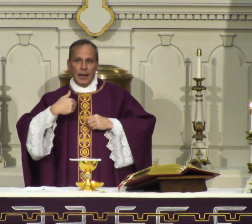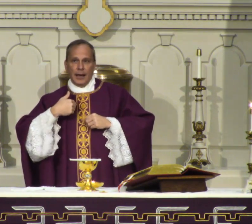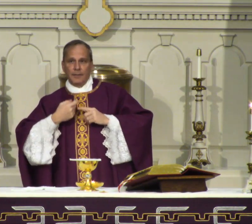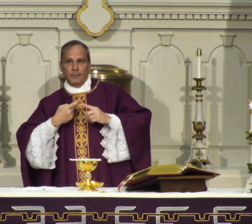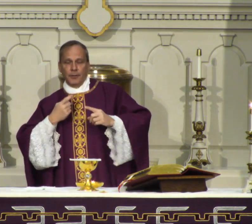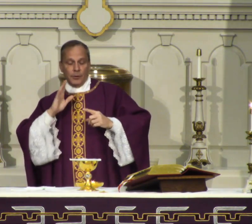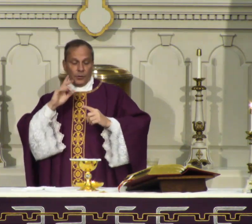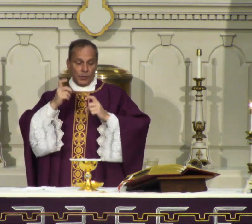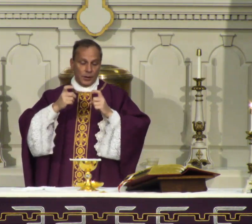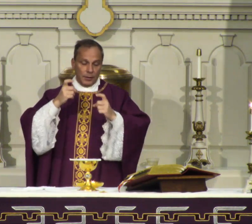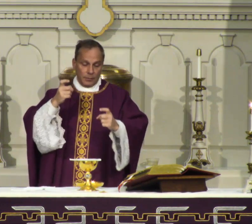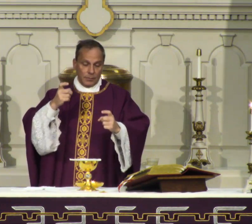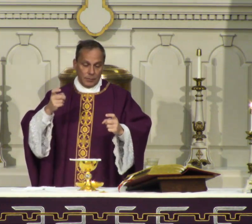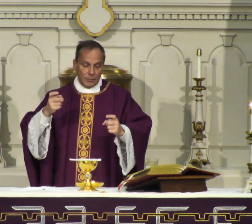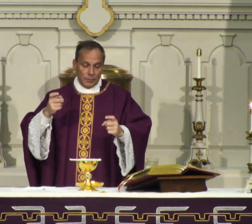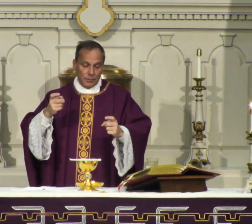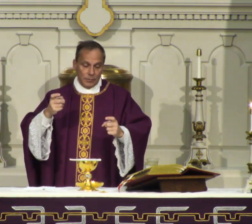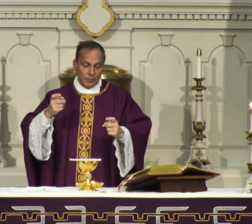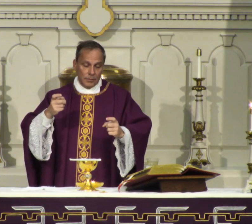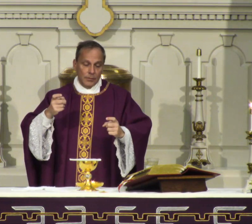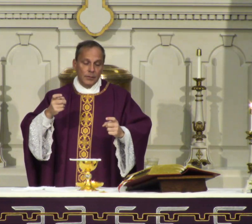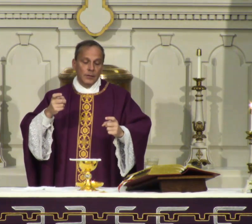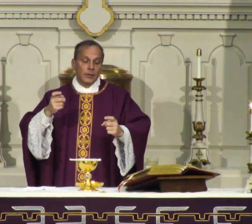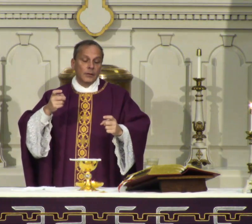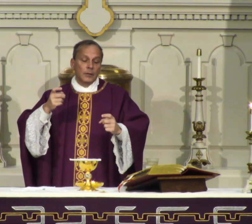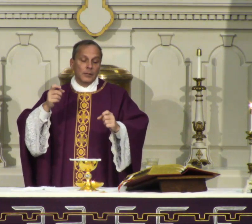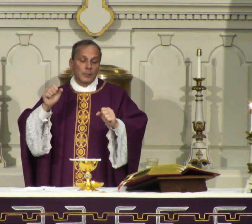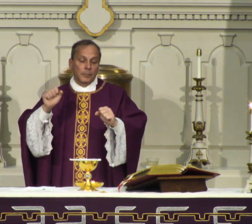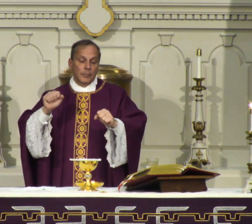gathered from among your gifts to us.